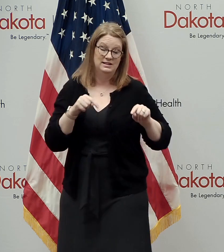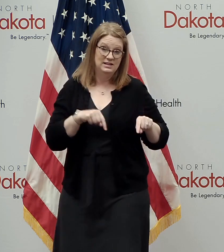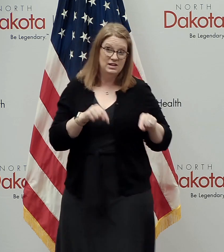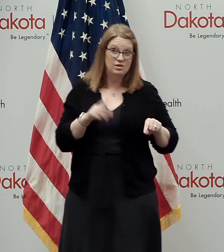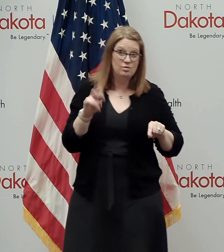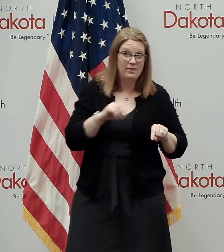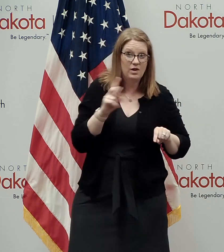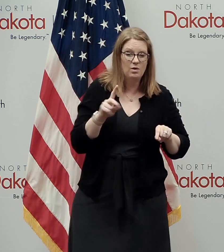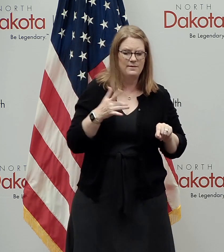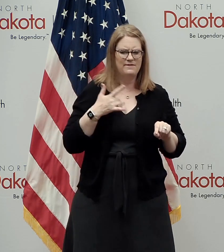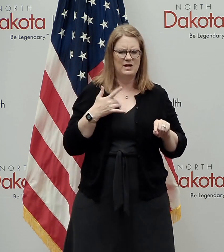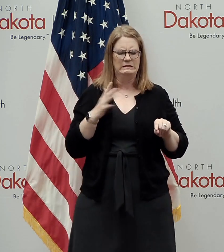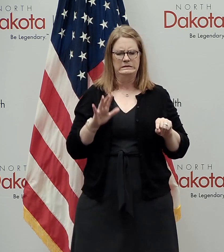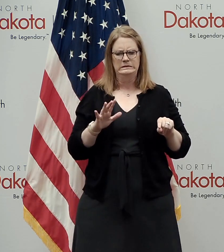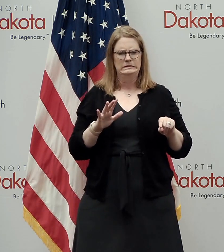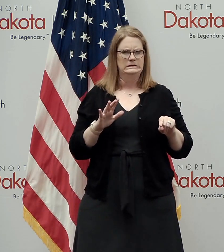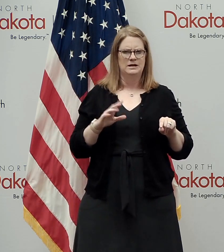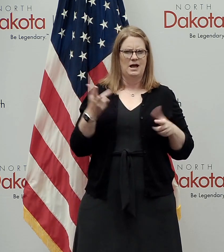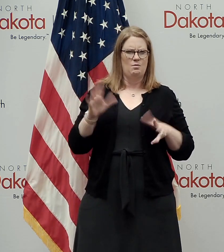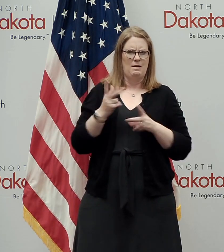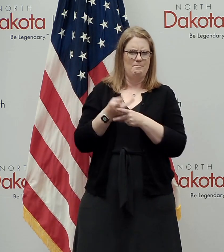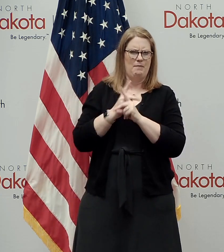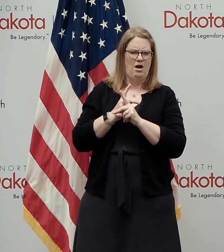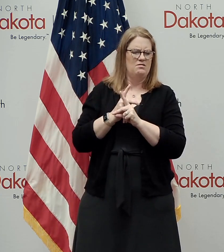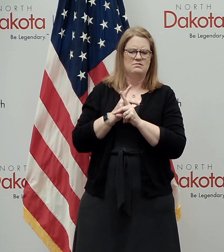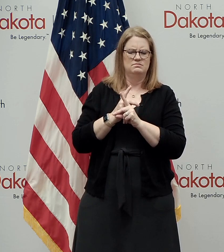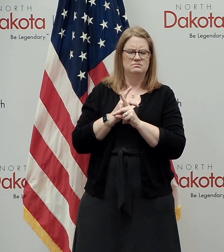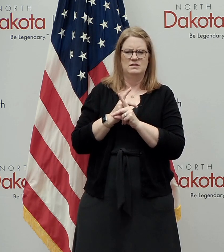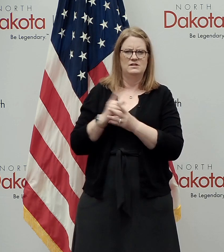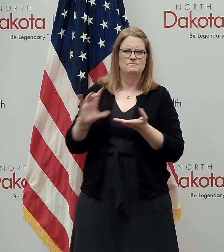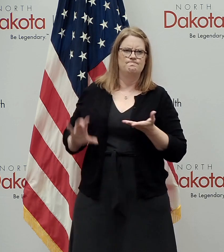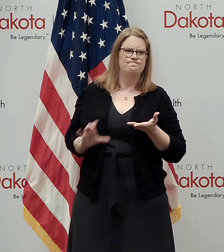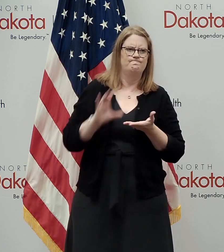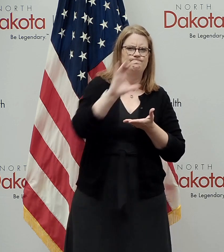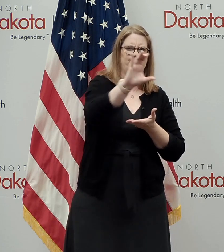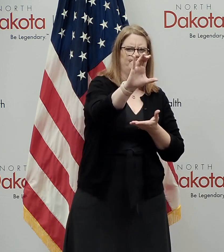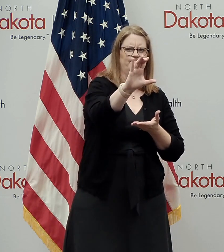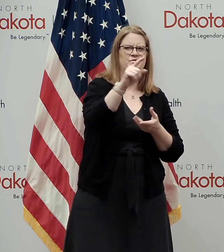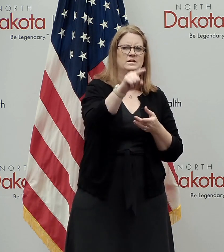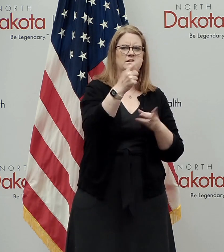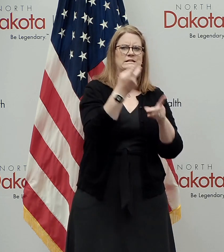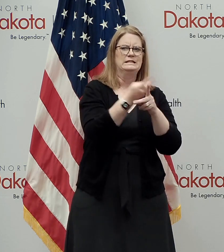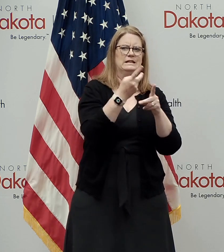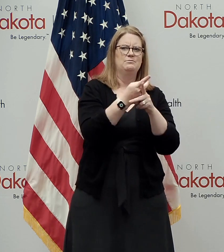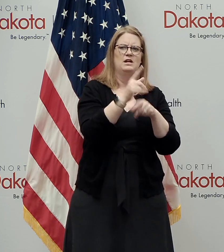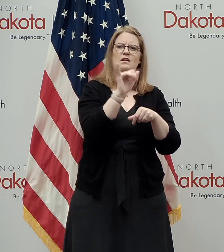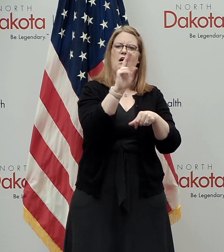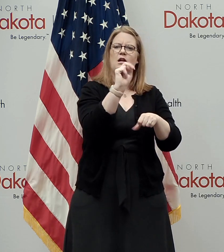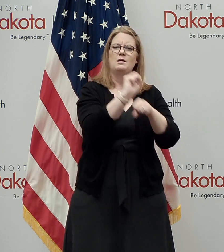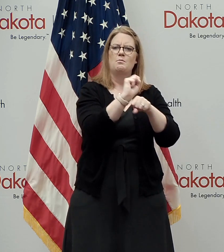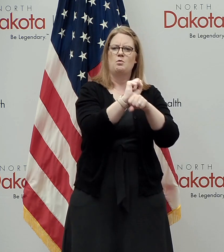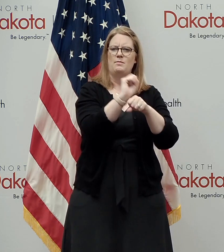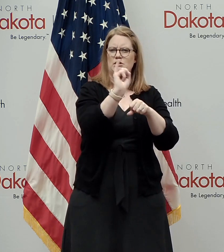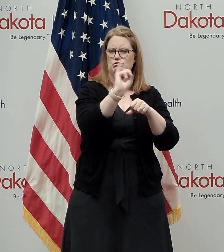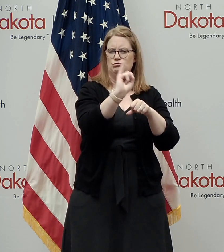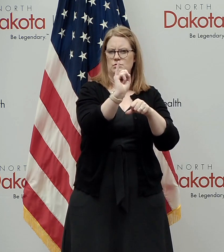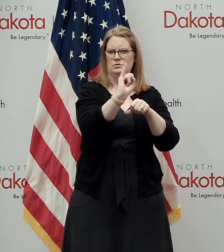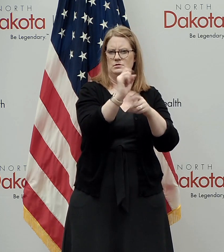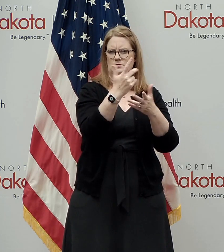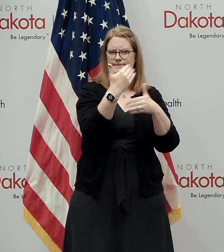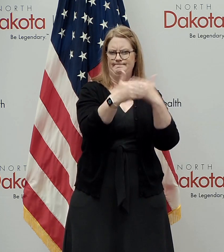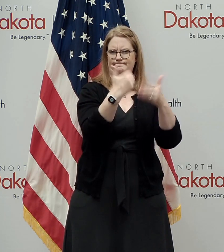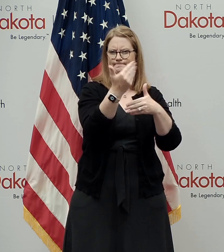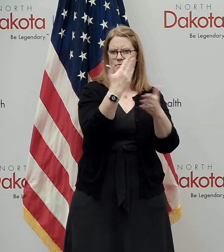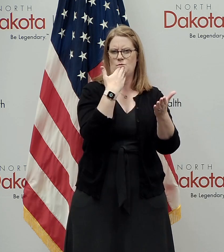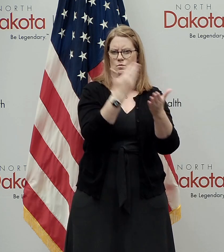that we are, we're using this direct expenditure to keep that unemployment insurance healthy. We